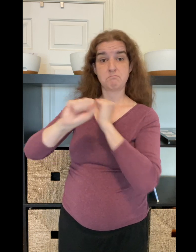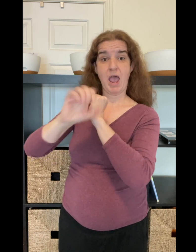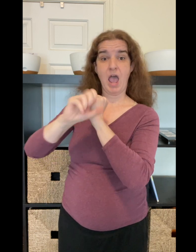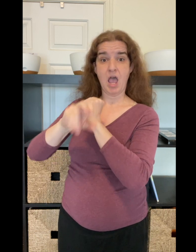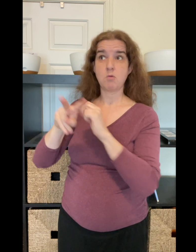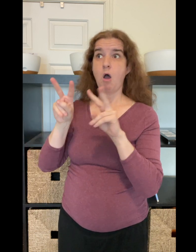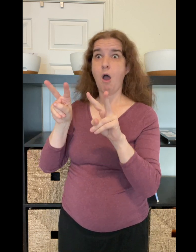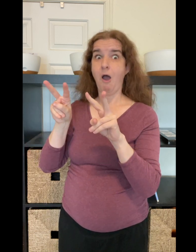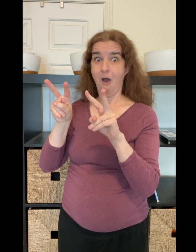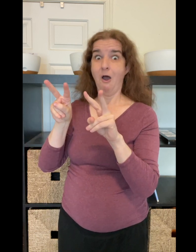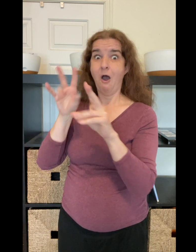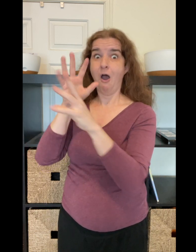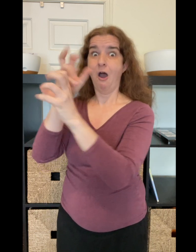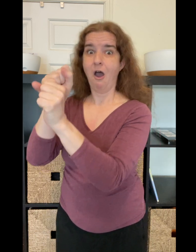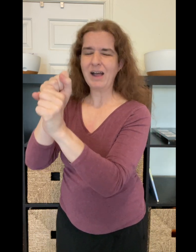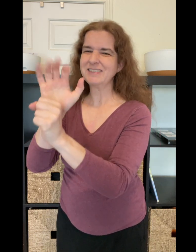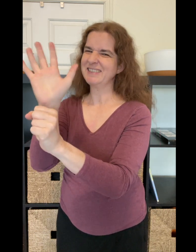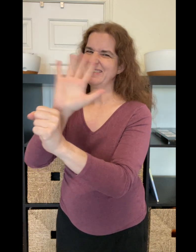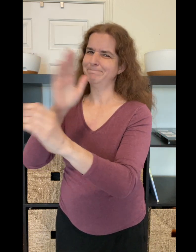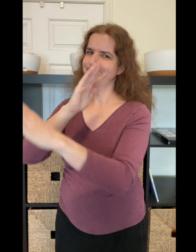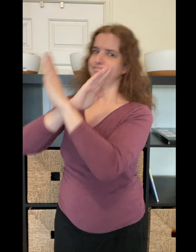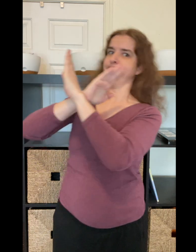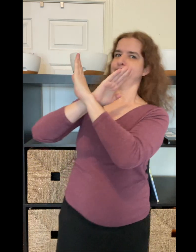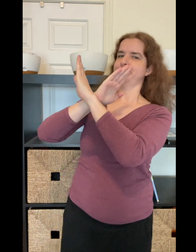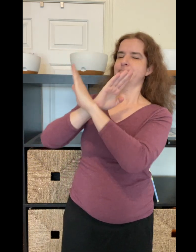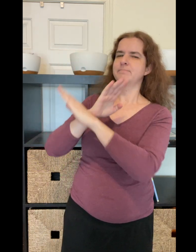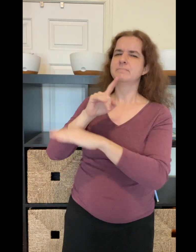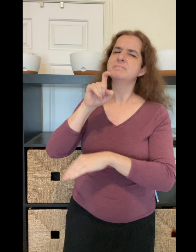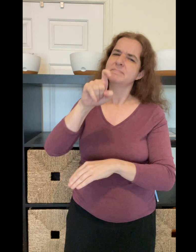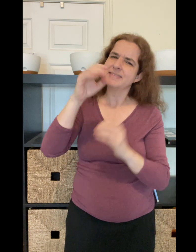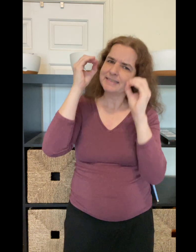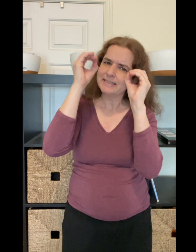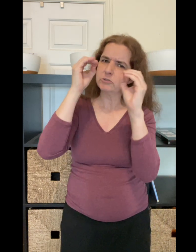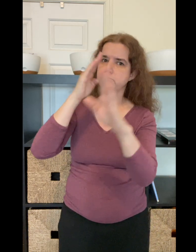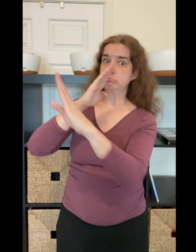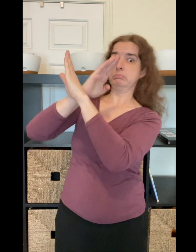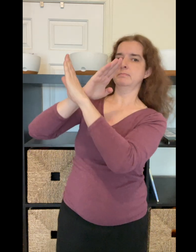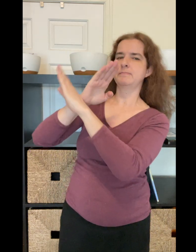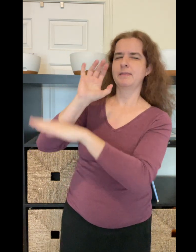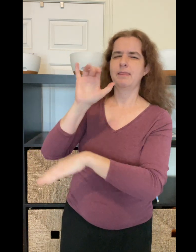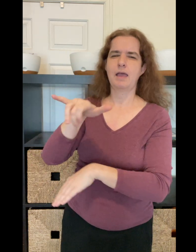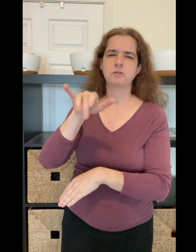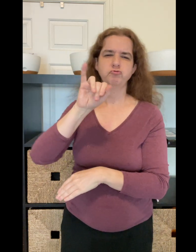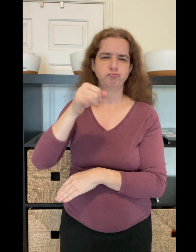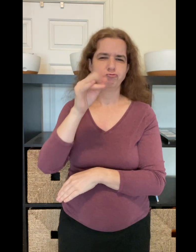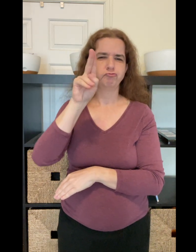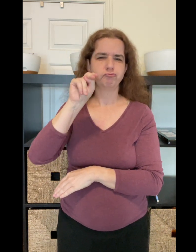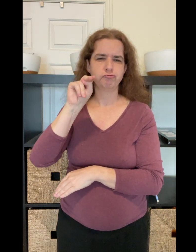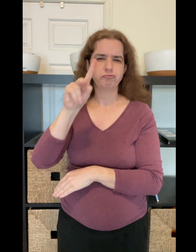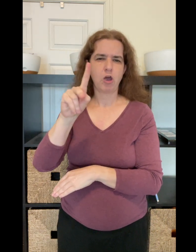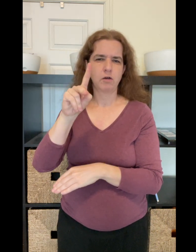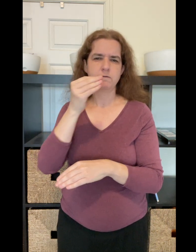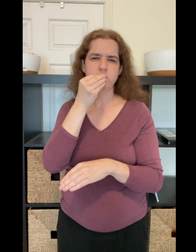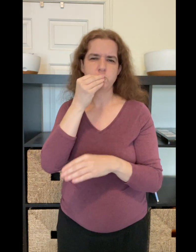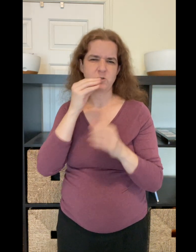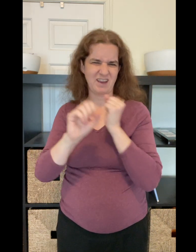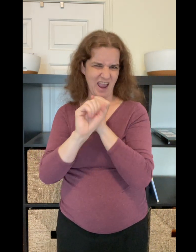food advertisement, when you see that, you need to resist it. You need to teach people to resist that junk